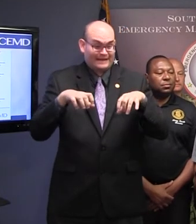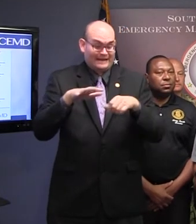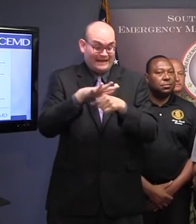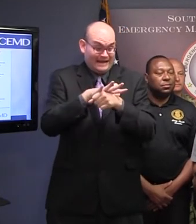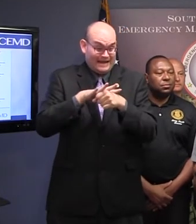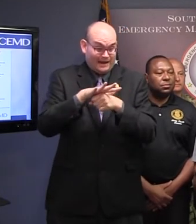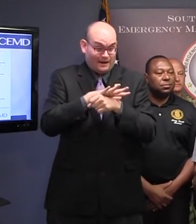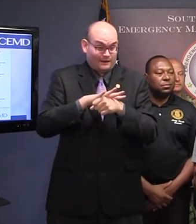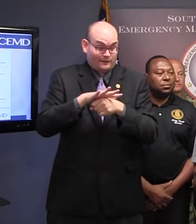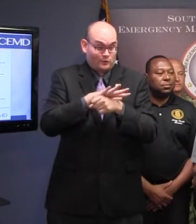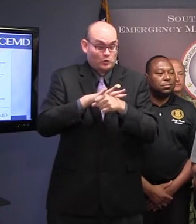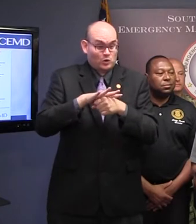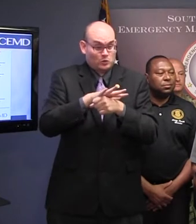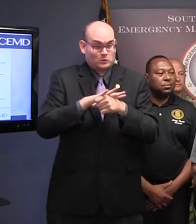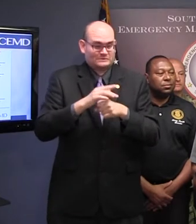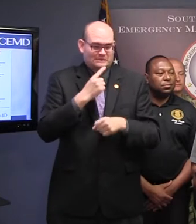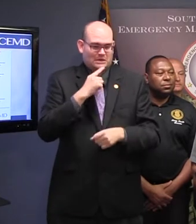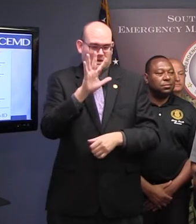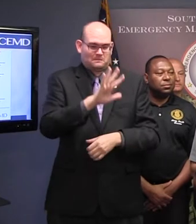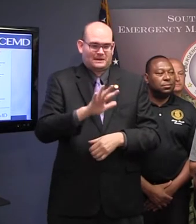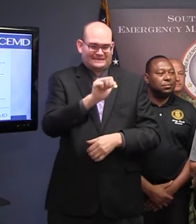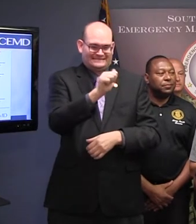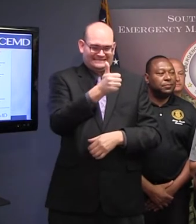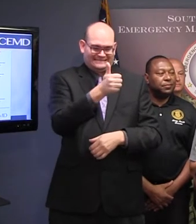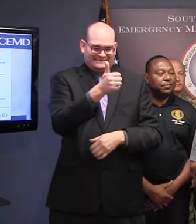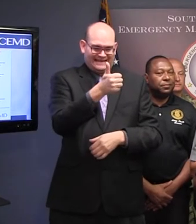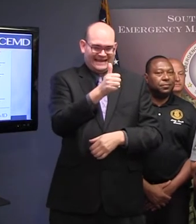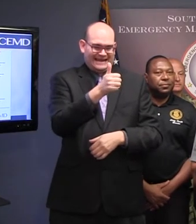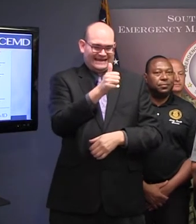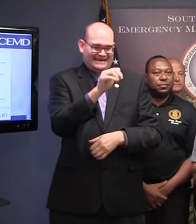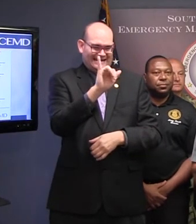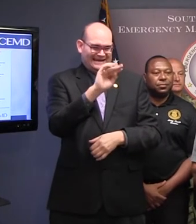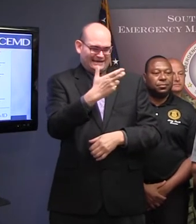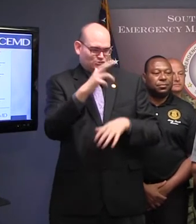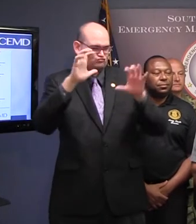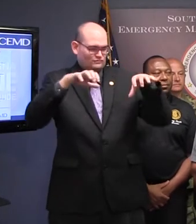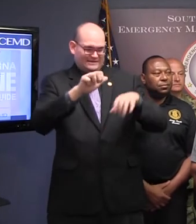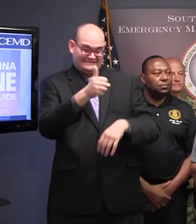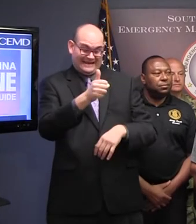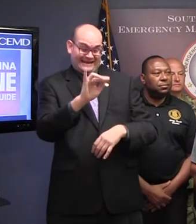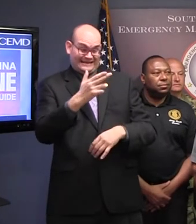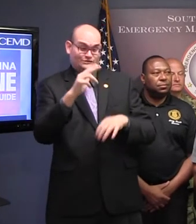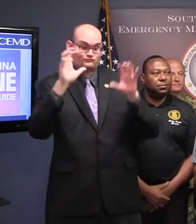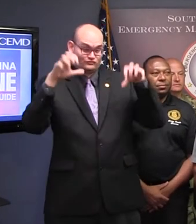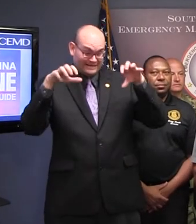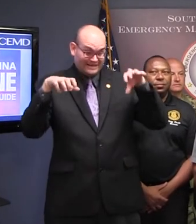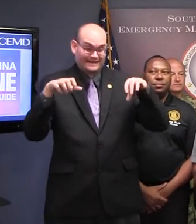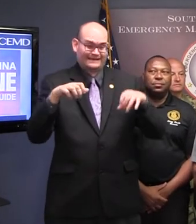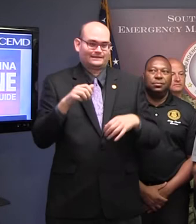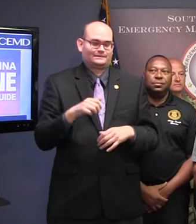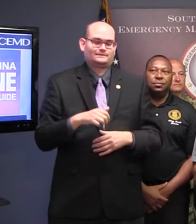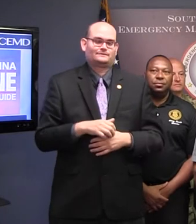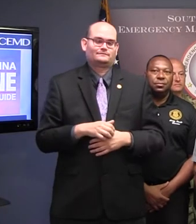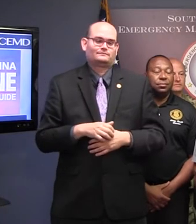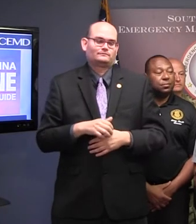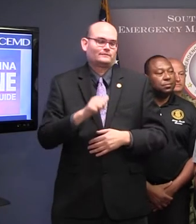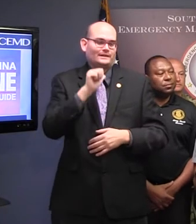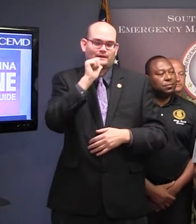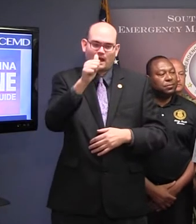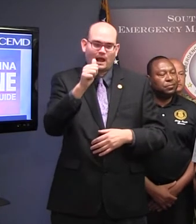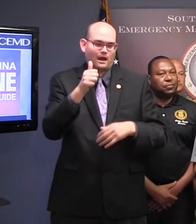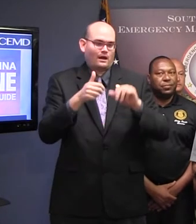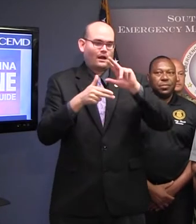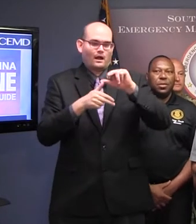in local amounts over 10 inches of rain in some parts of the state, the storm is not going to sit in one spot for a long time. So it's going to move through. So we can expect to see some